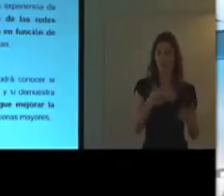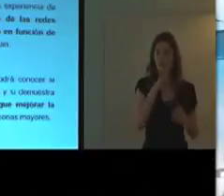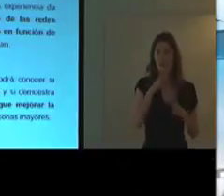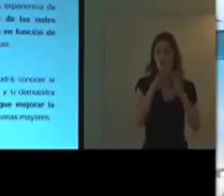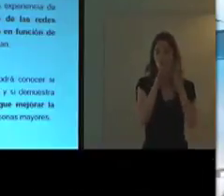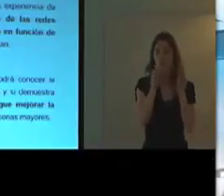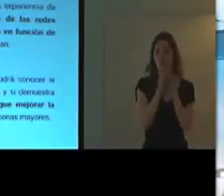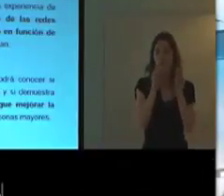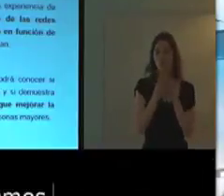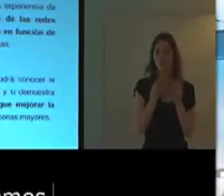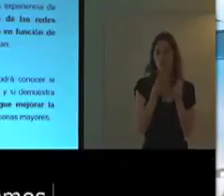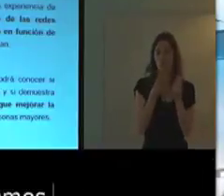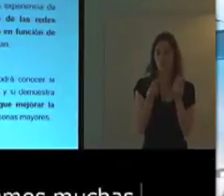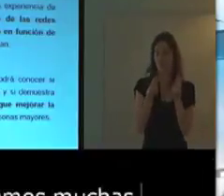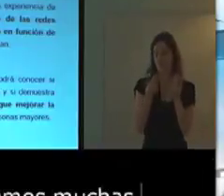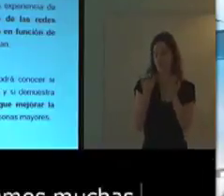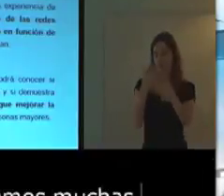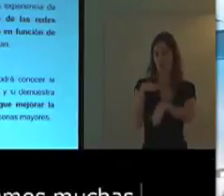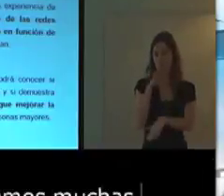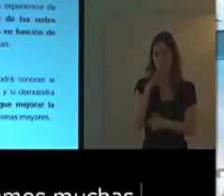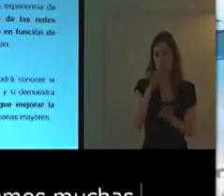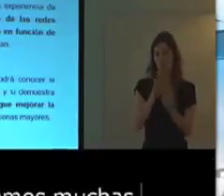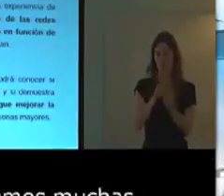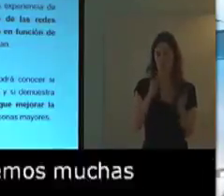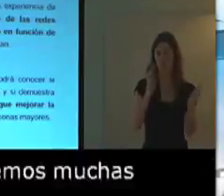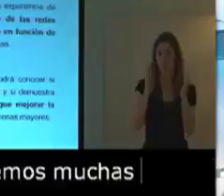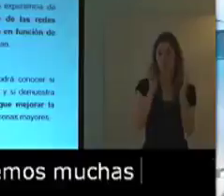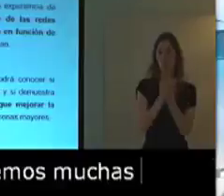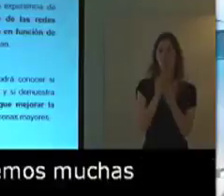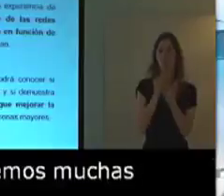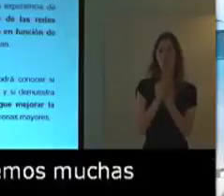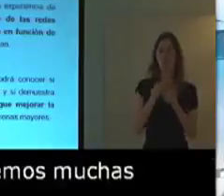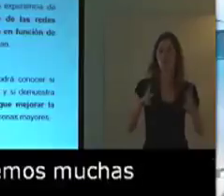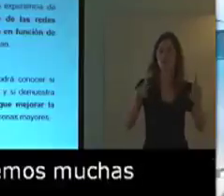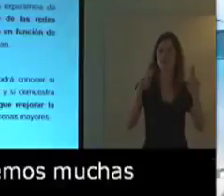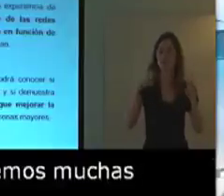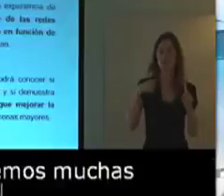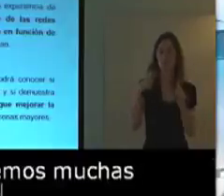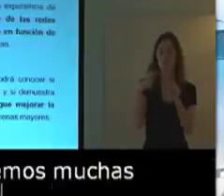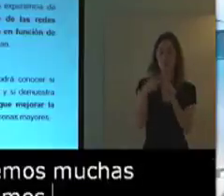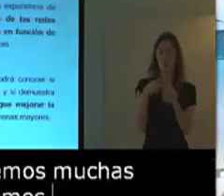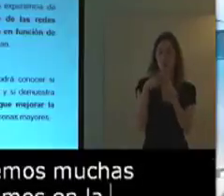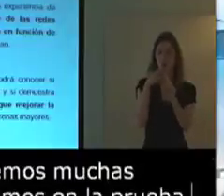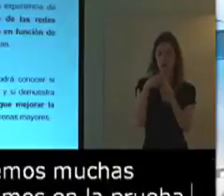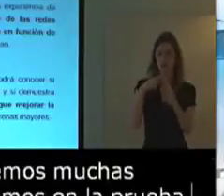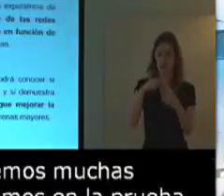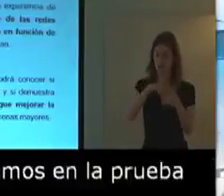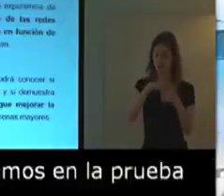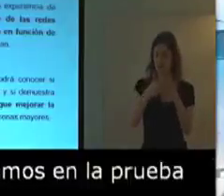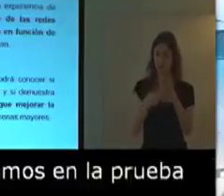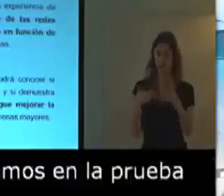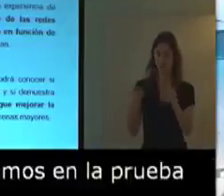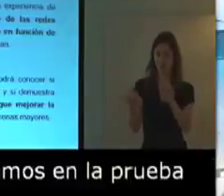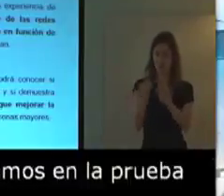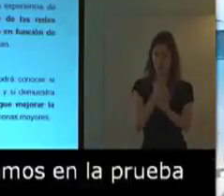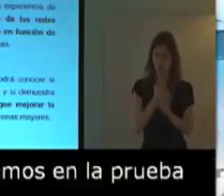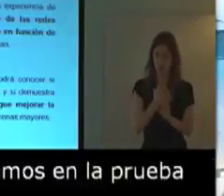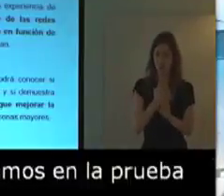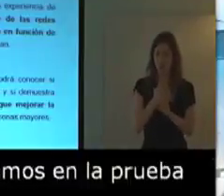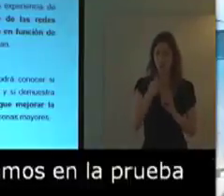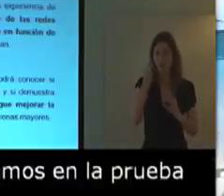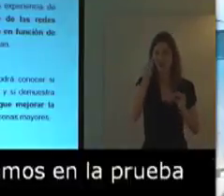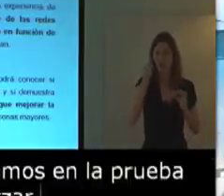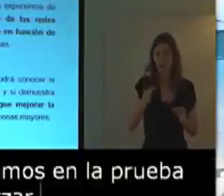We still don't have many conclusions. We're still in the pilot project, but we do hope we can reach our targets, our goals,